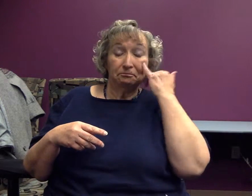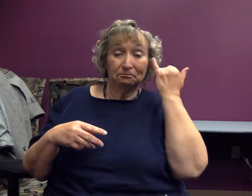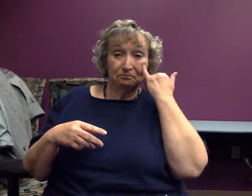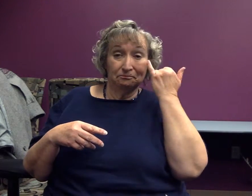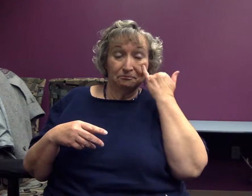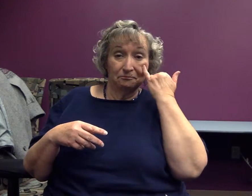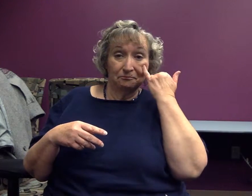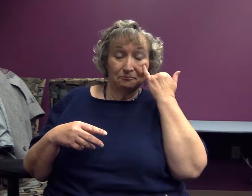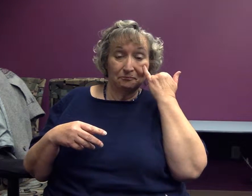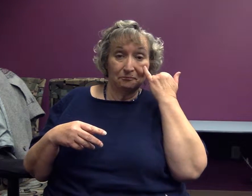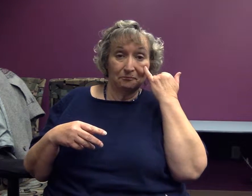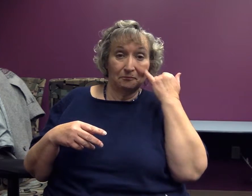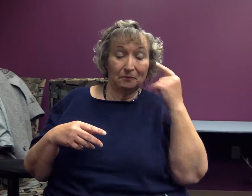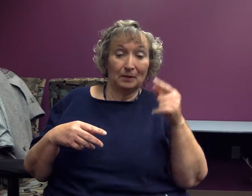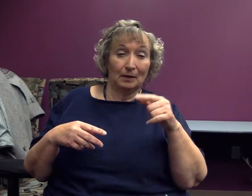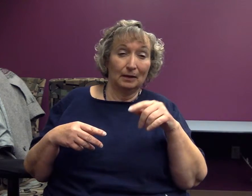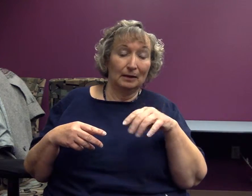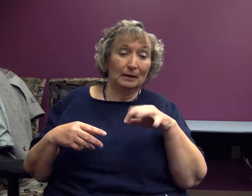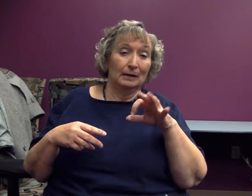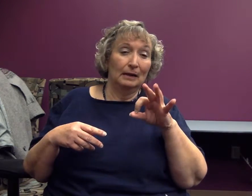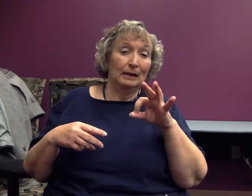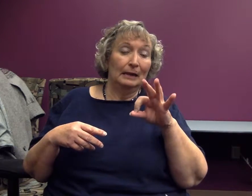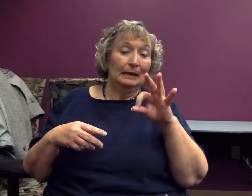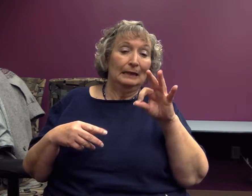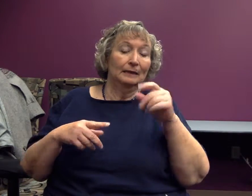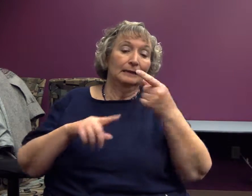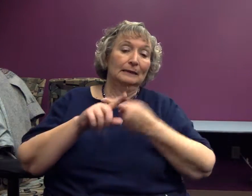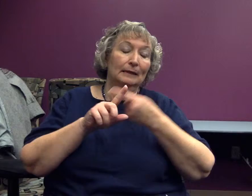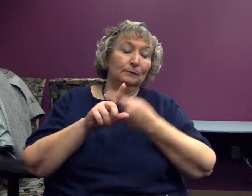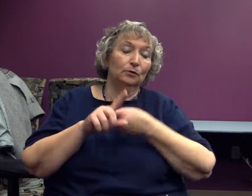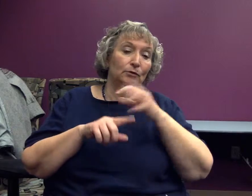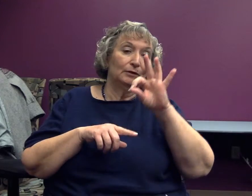the yard on a day that's 90 degrees and very humid, or a day that's 90 degrees and not very